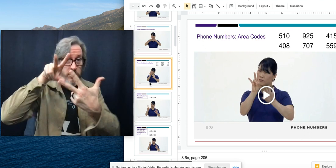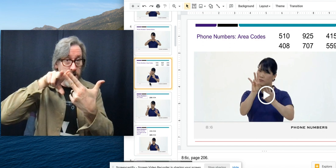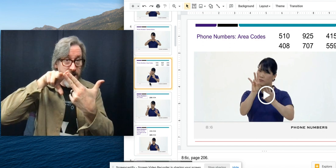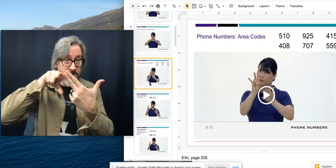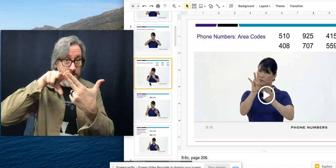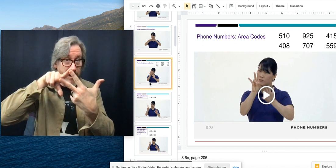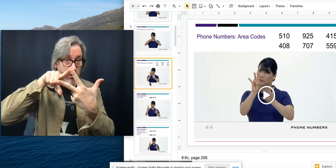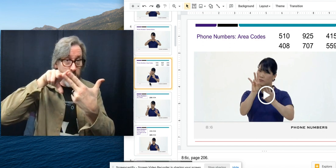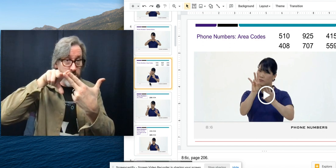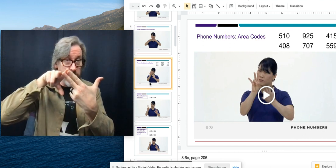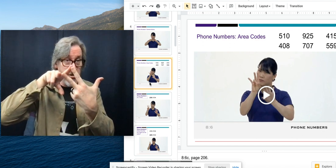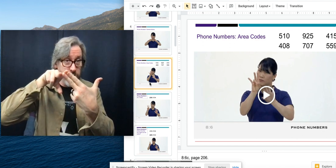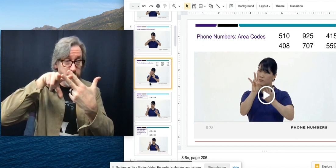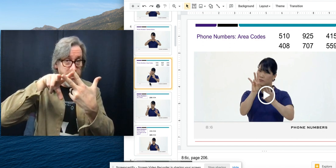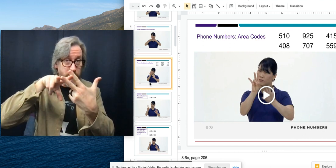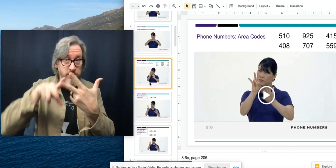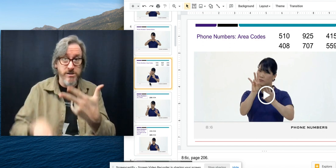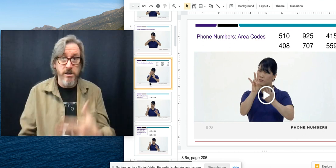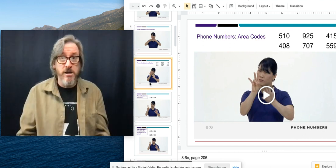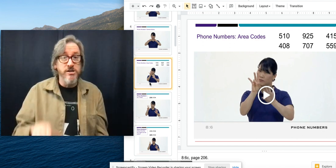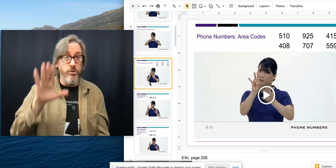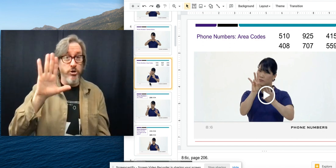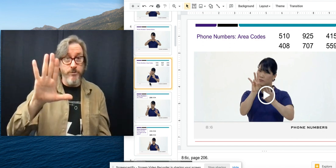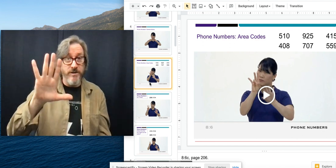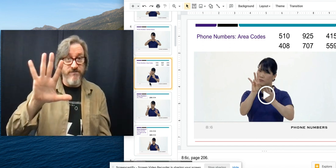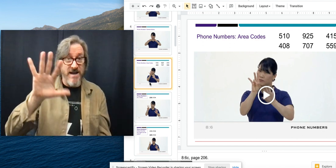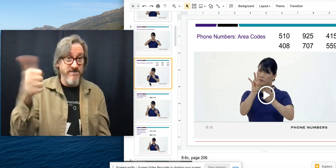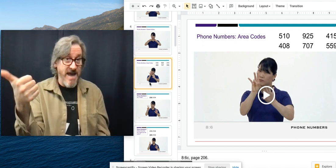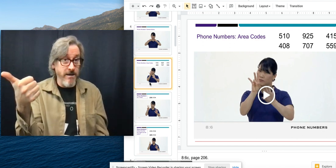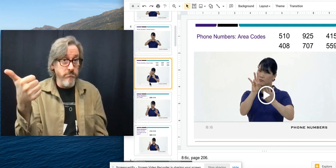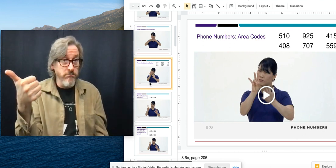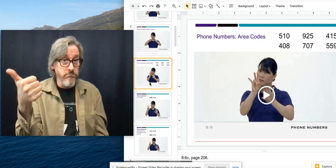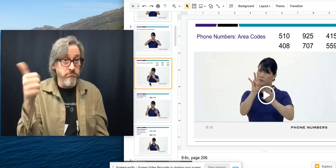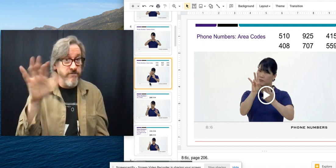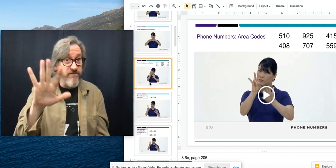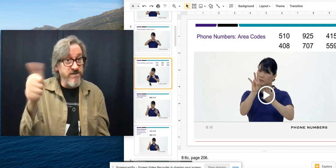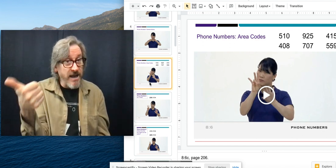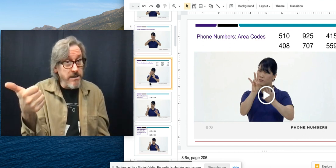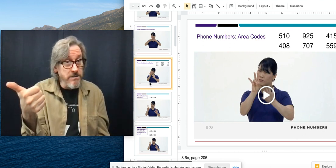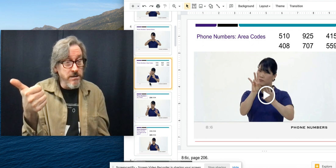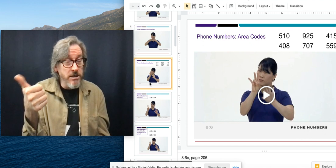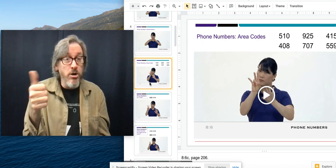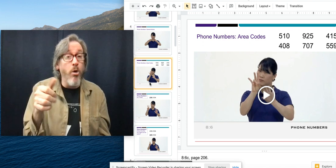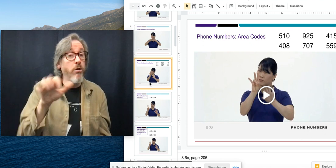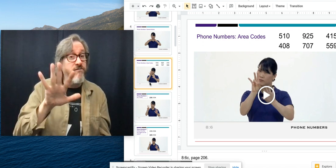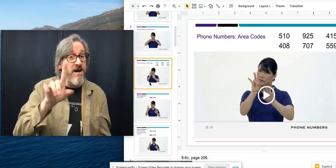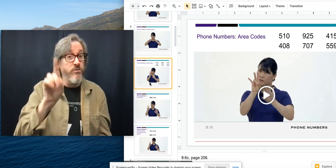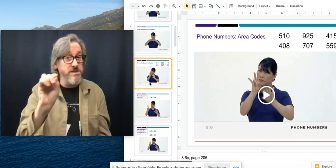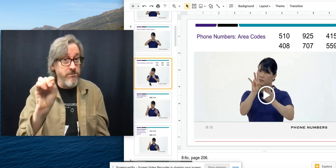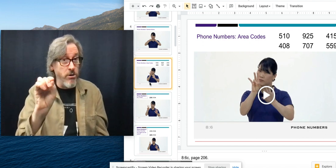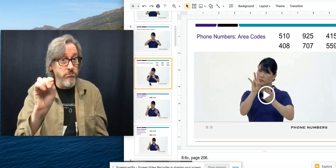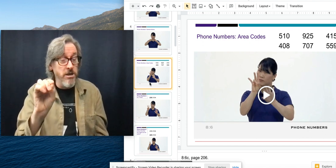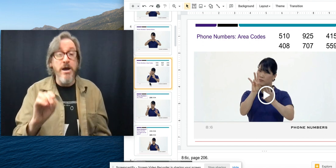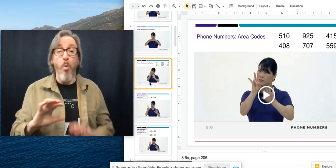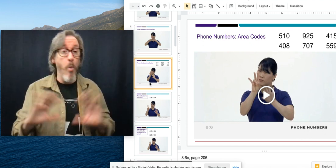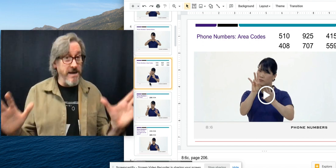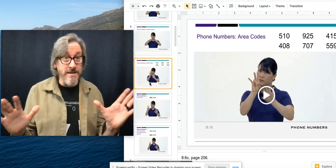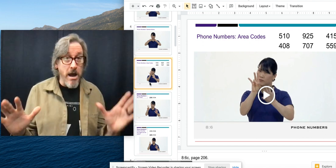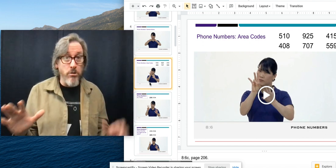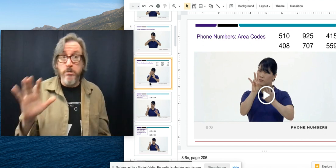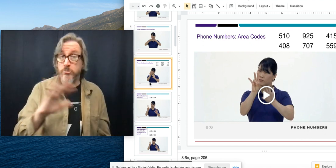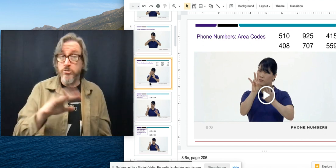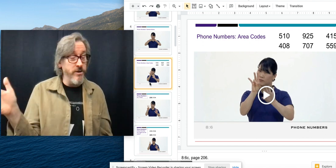number and then the pair or the 2 separate ones. So it could be 510, 10, or 510.